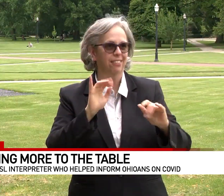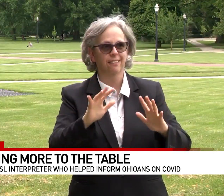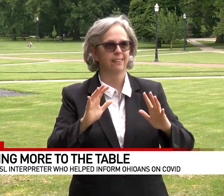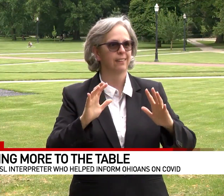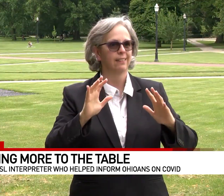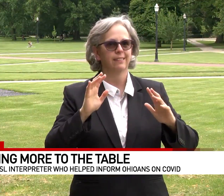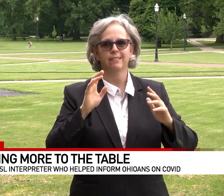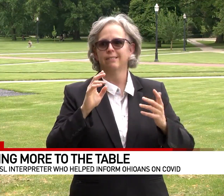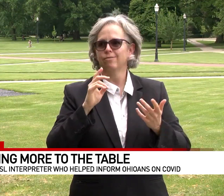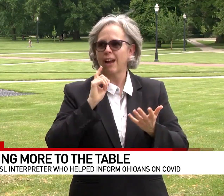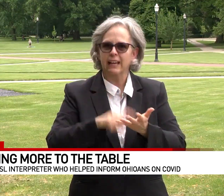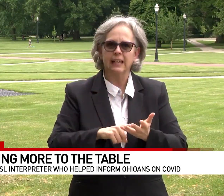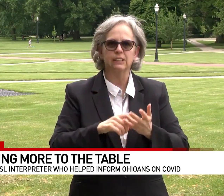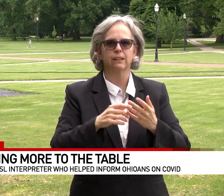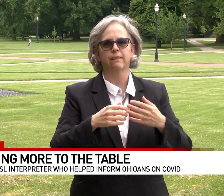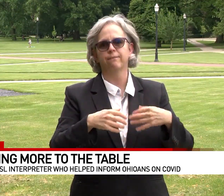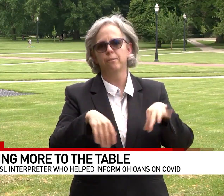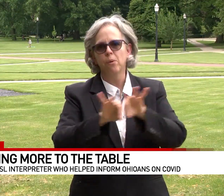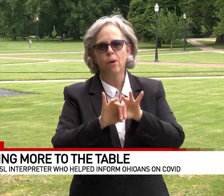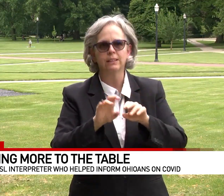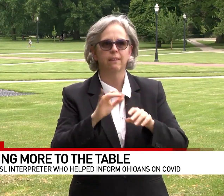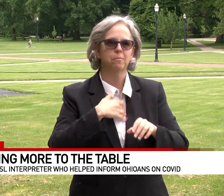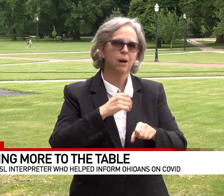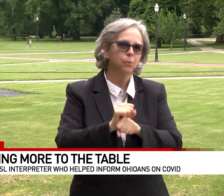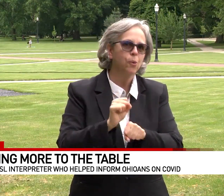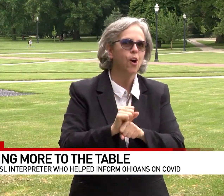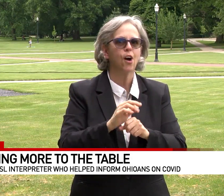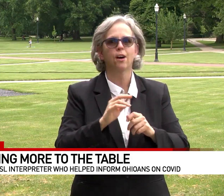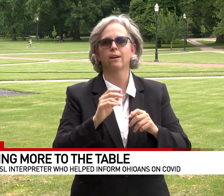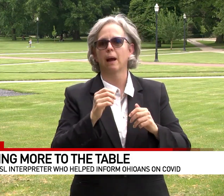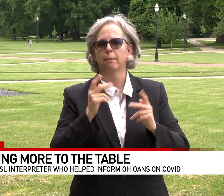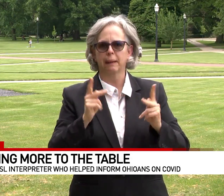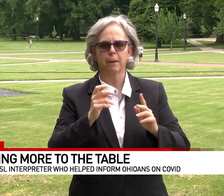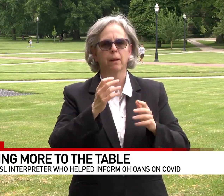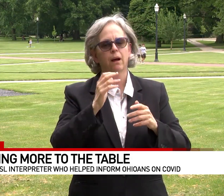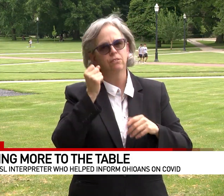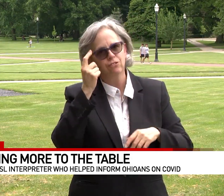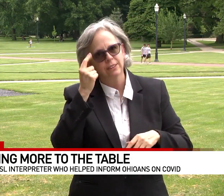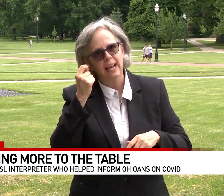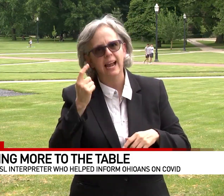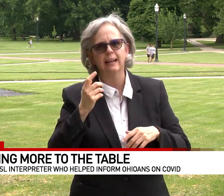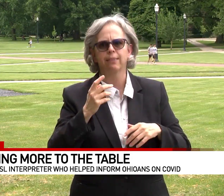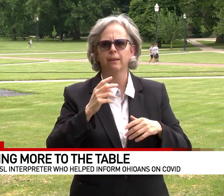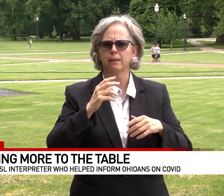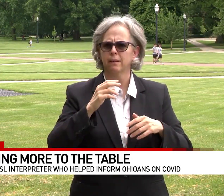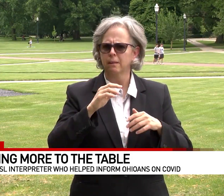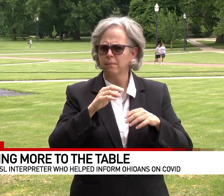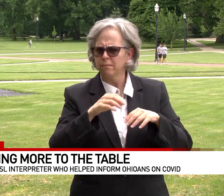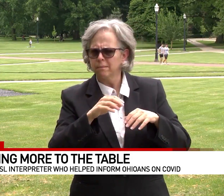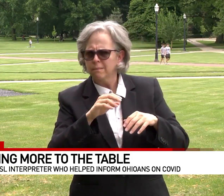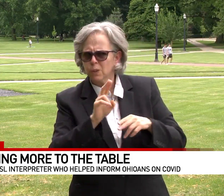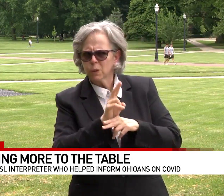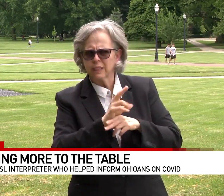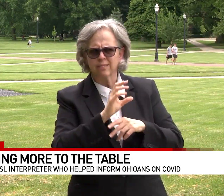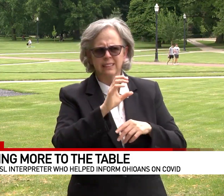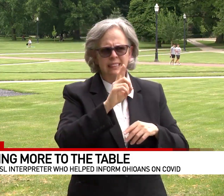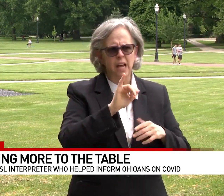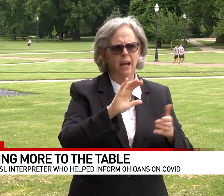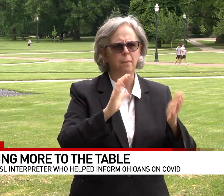was a little short-lived, but the recognition and having the importance of my work being more known and having